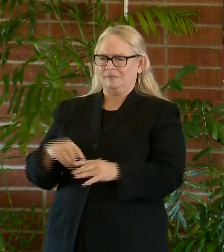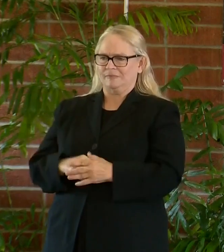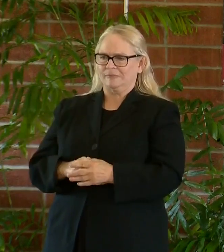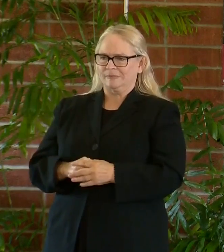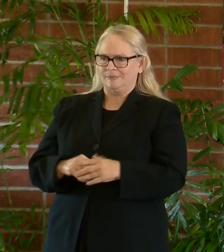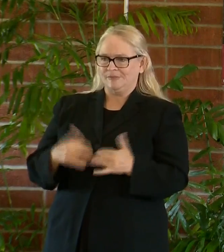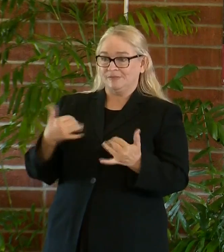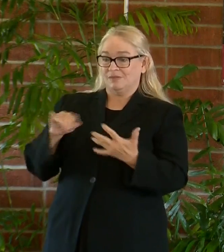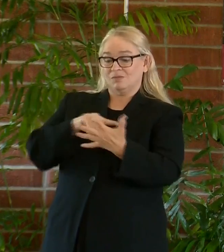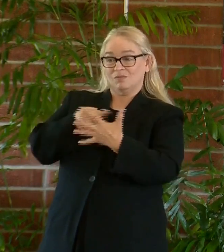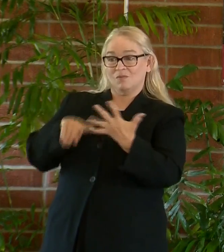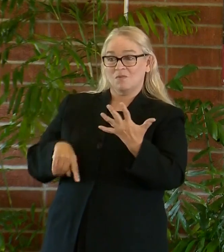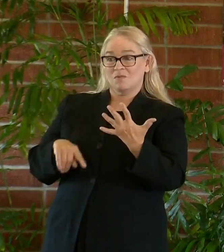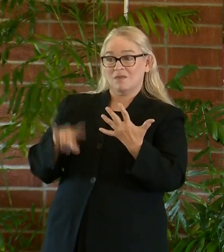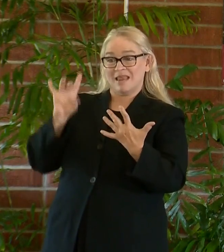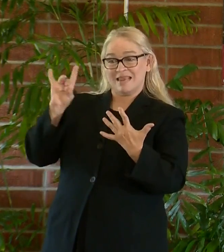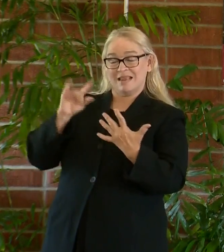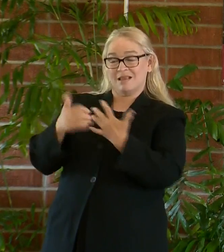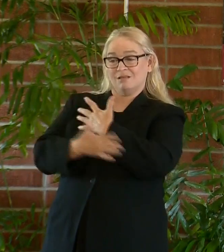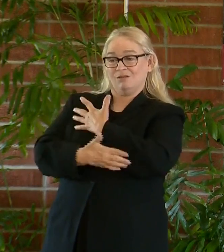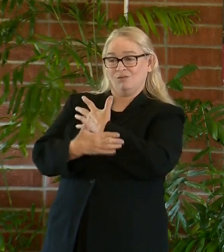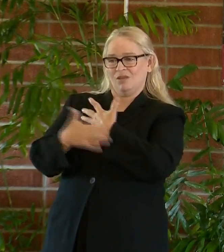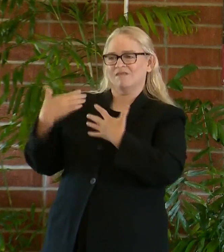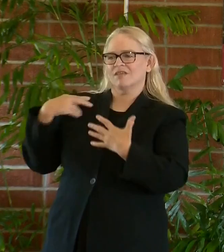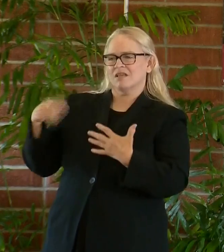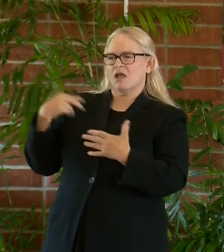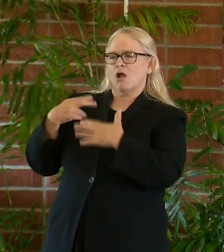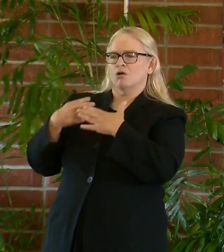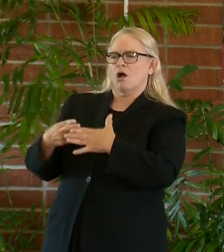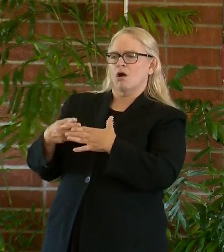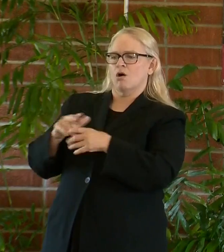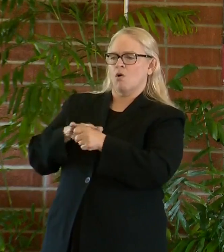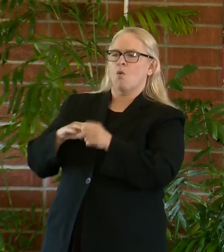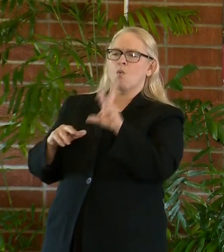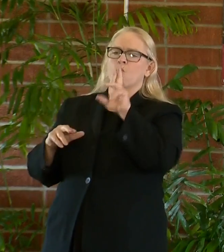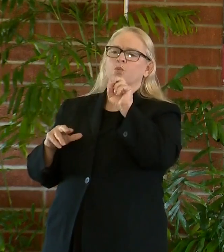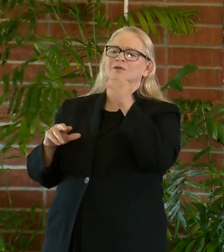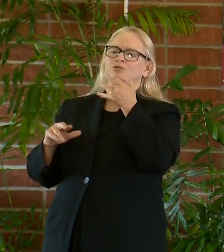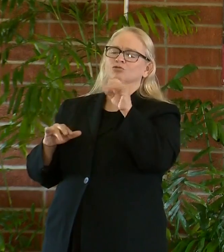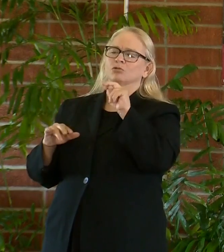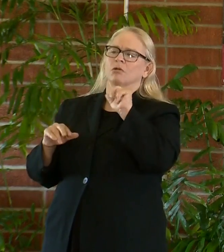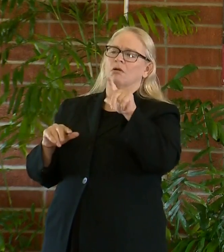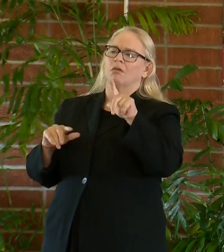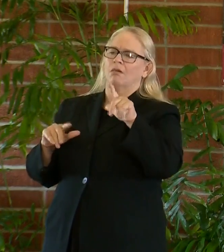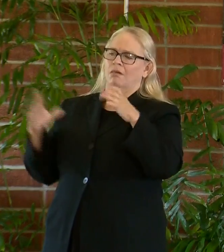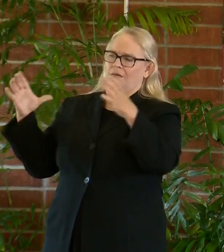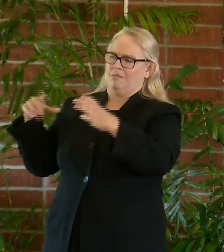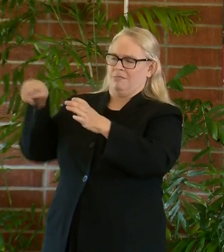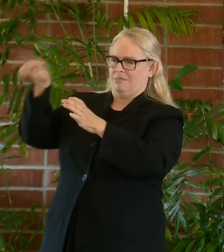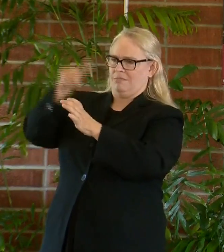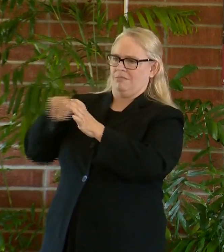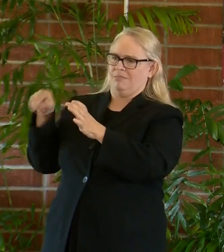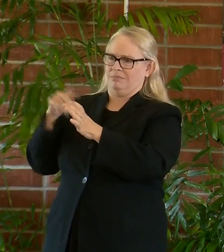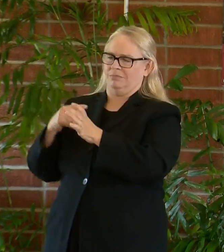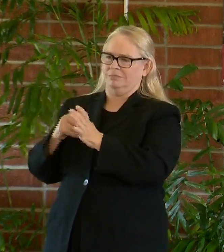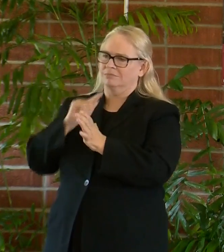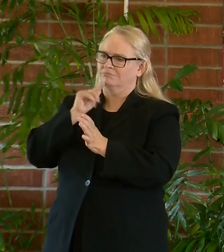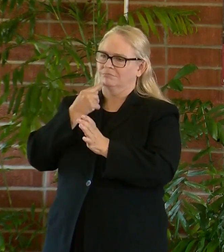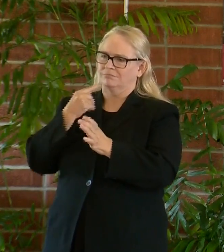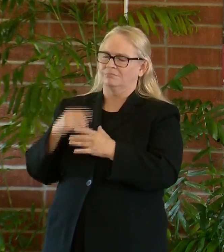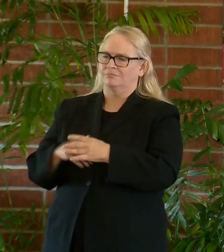the same breath as one region. So my point is, one has to get under the hood, one has to